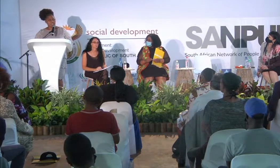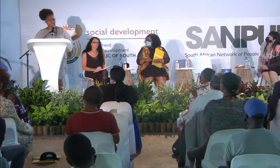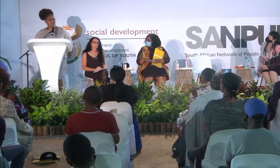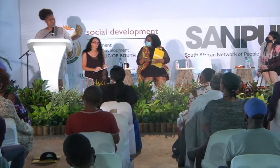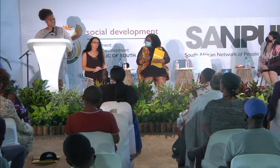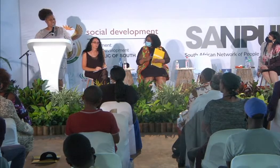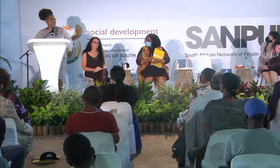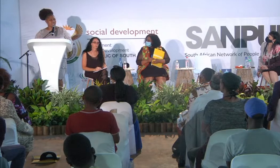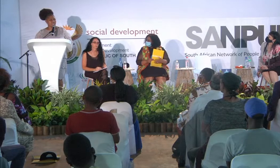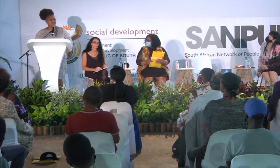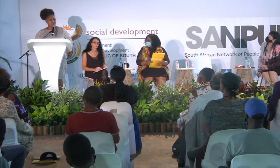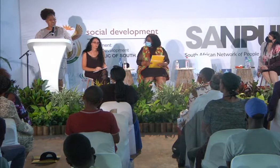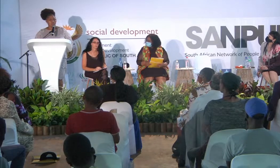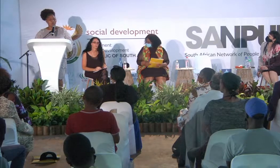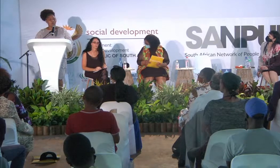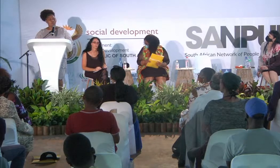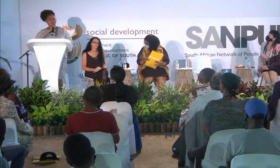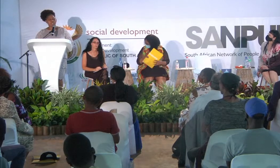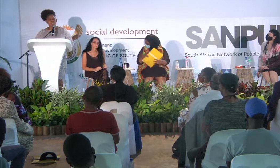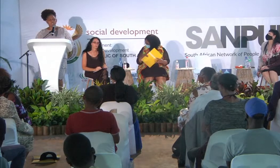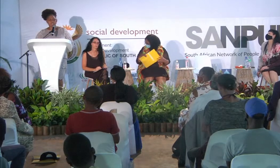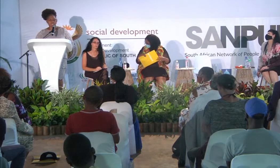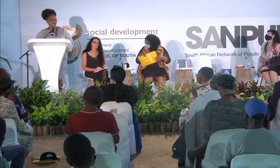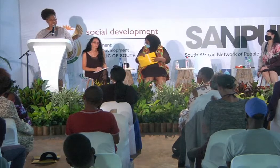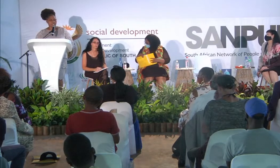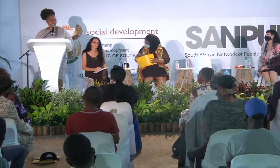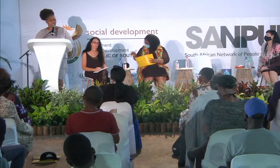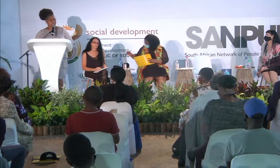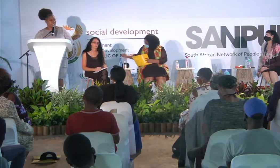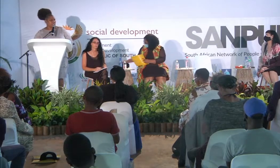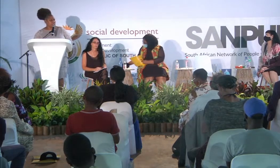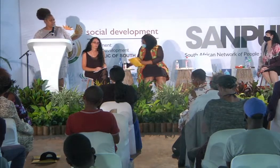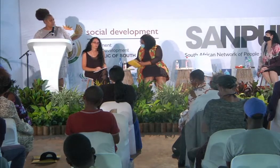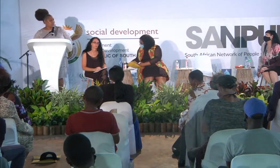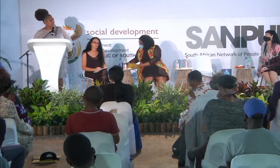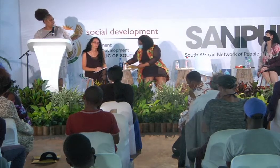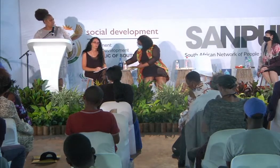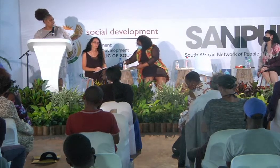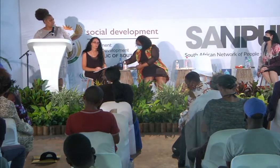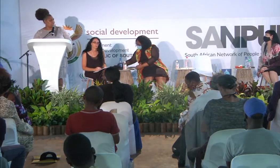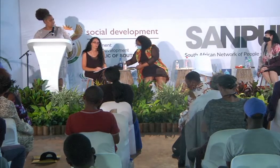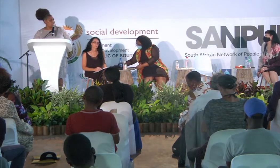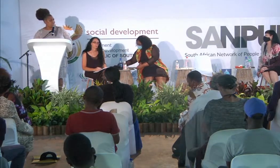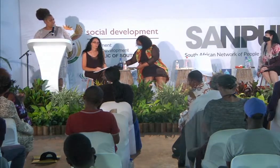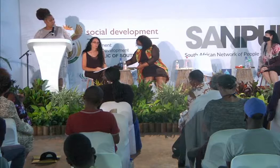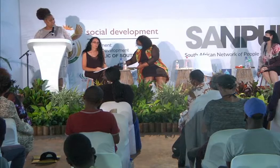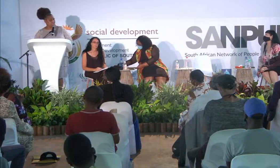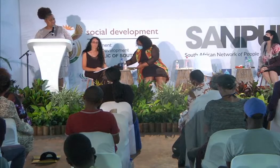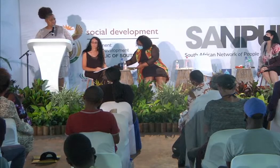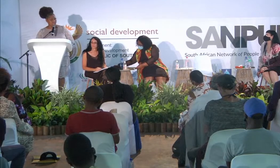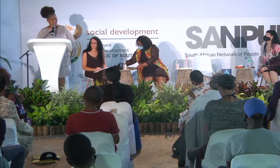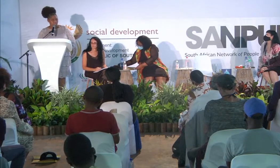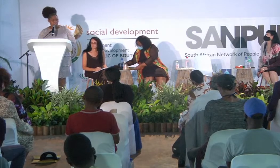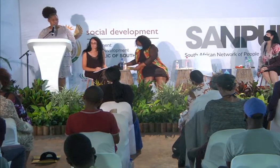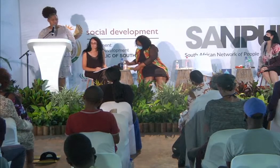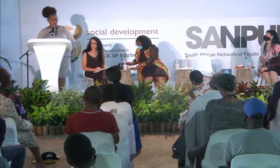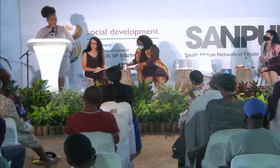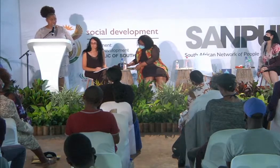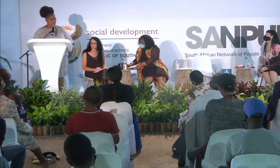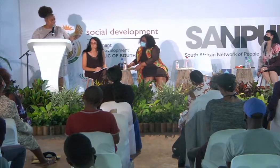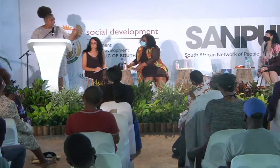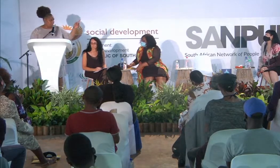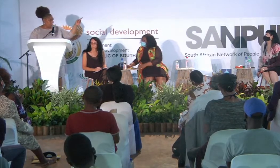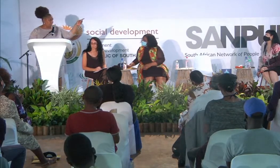they have a sense of when this center is in full capacity, MEC, Deputy